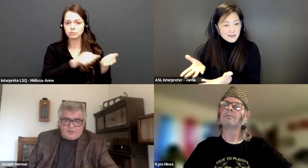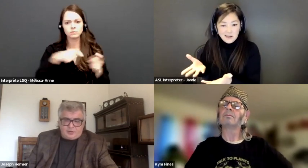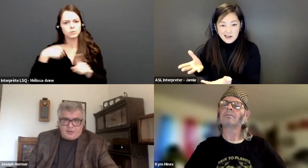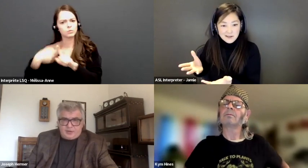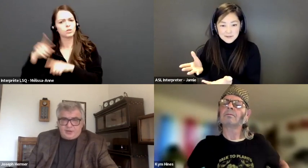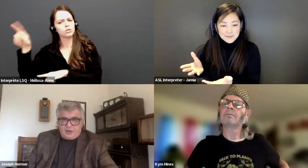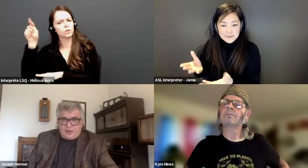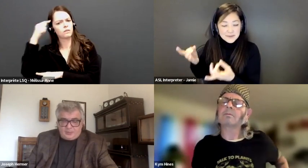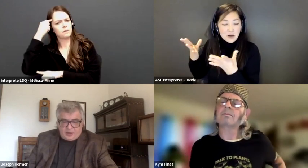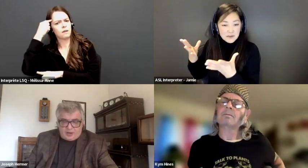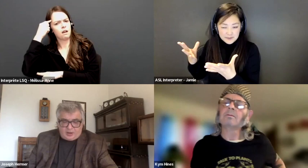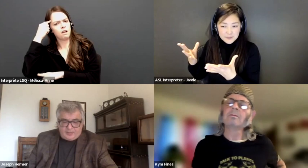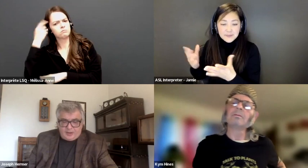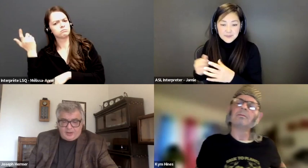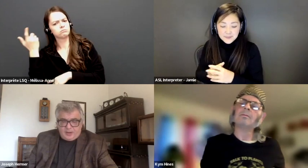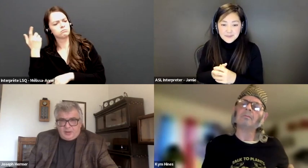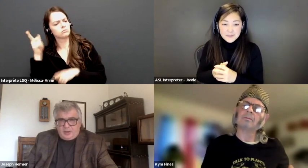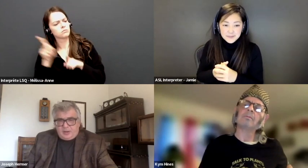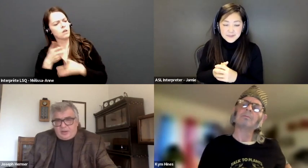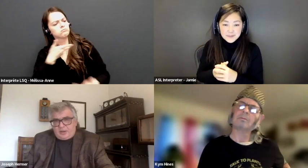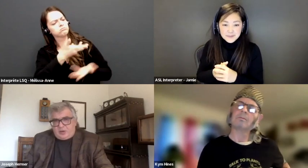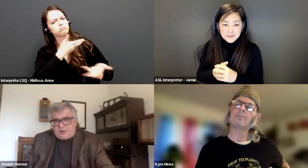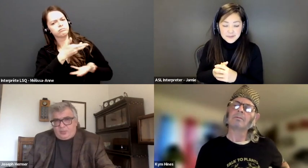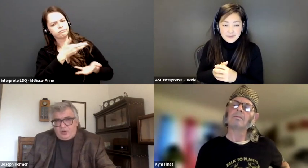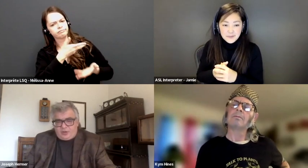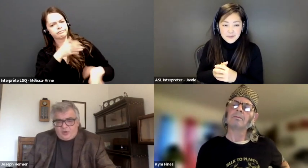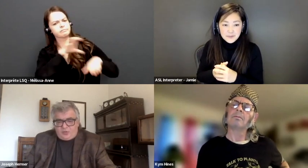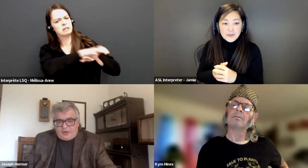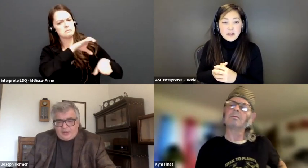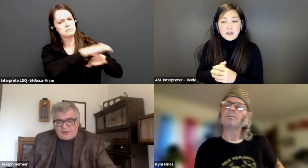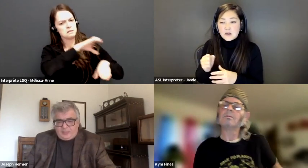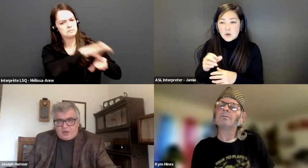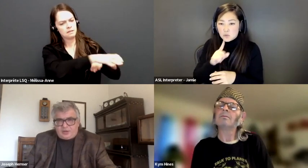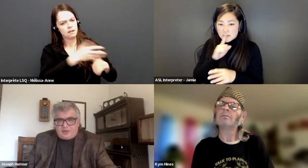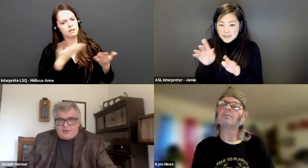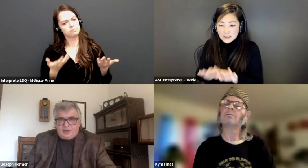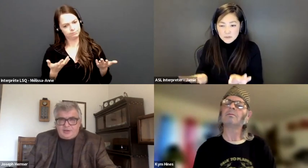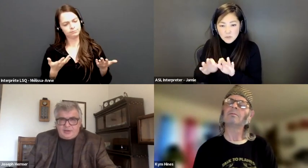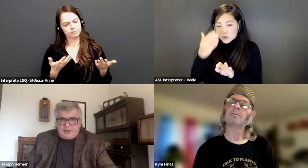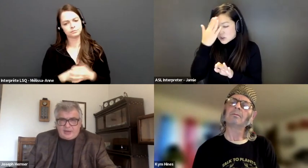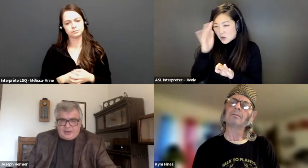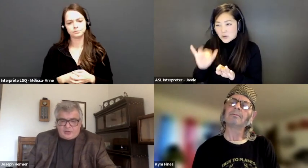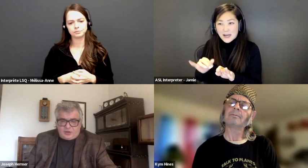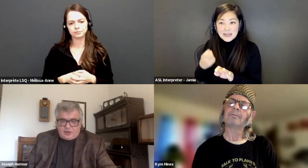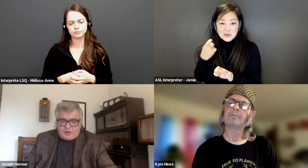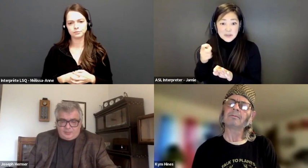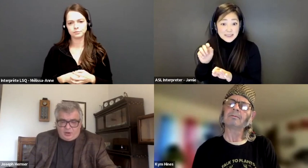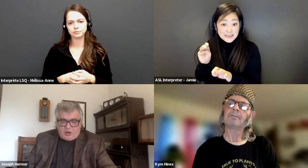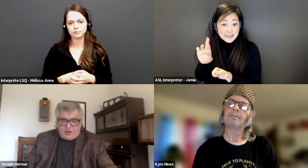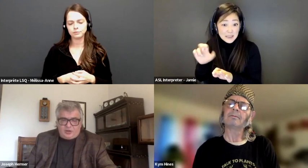the Safe Streets bylaw. And, you know, it's important to note that last March, the city did